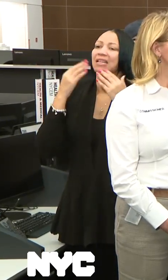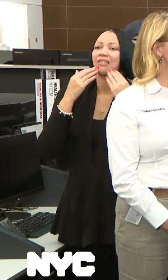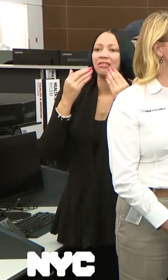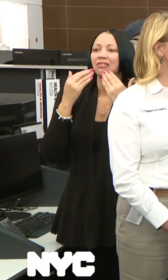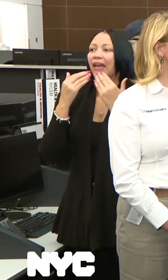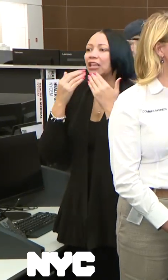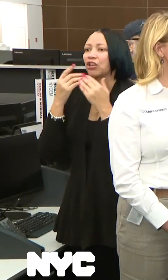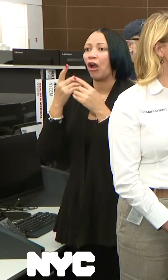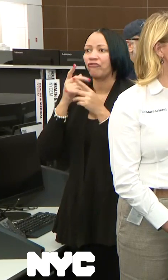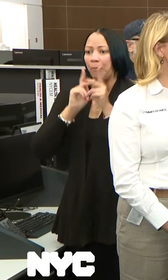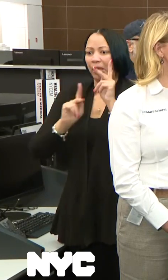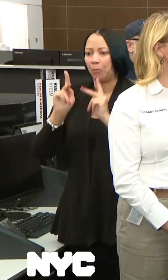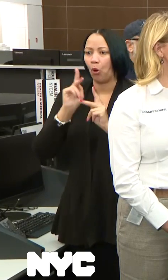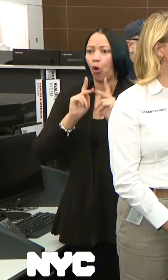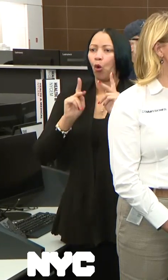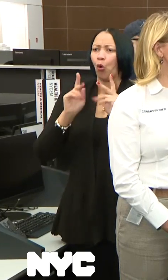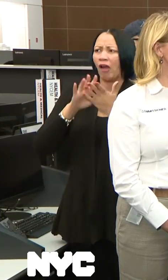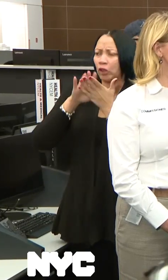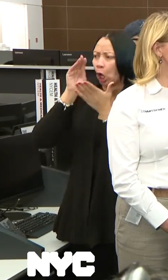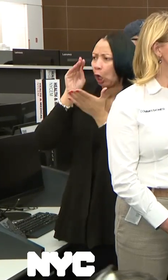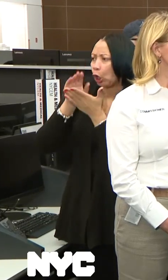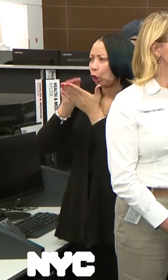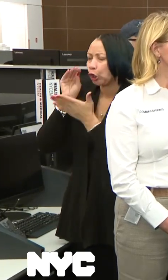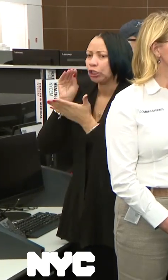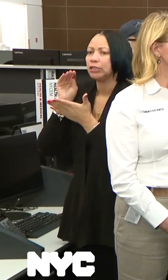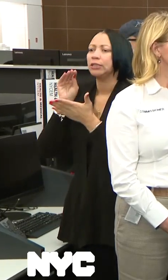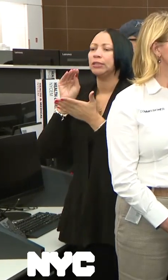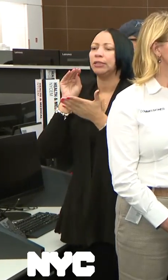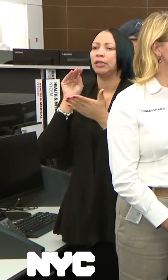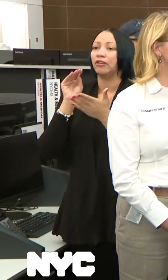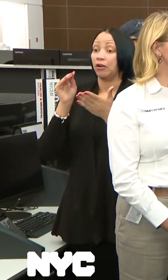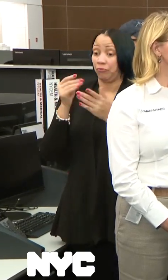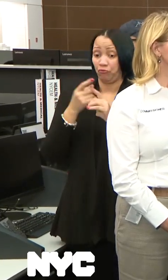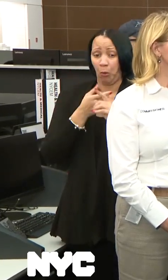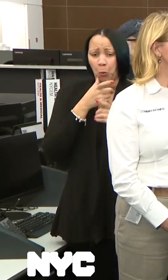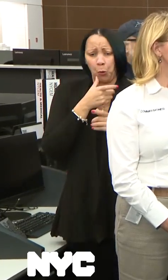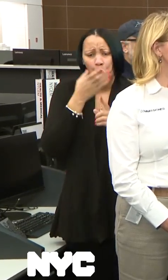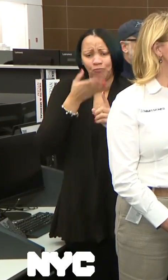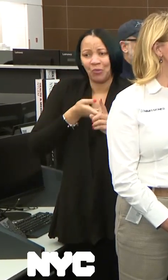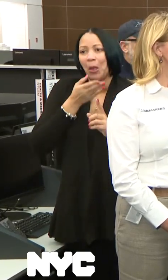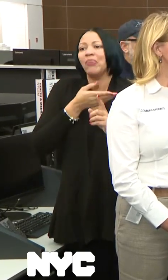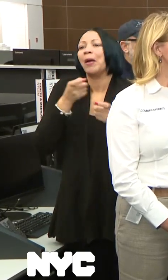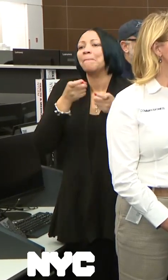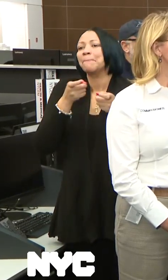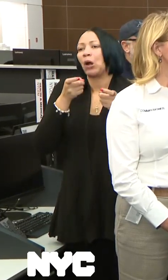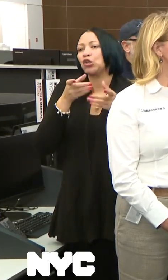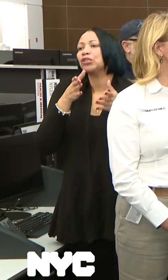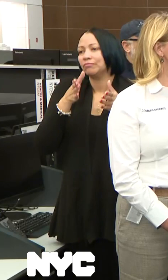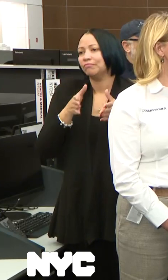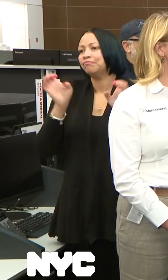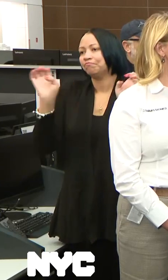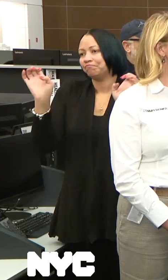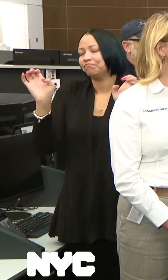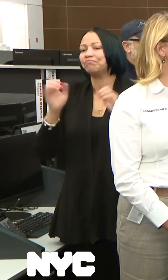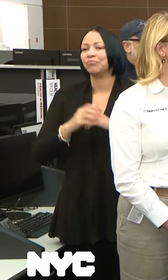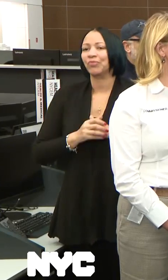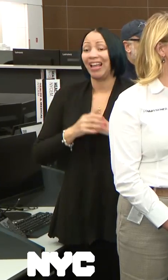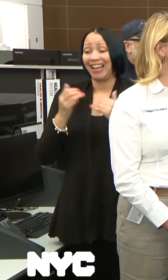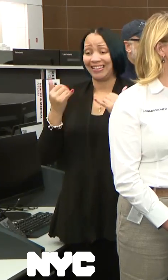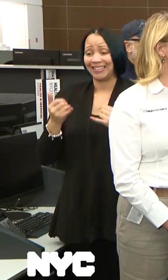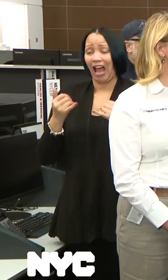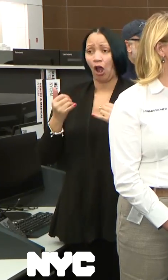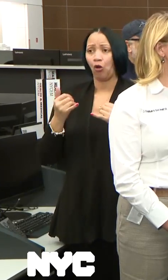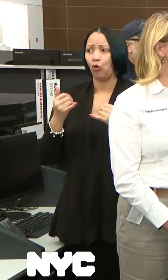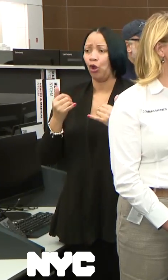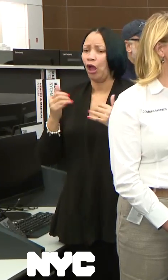folks who learned from emergency management in New York City and now are taking what you do every